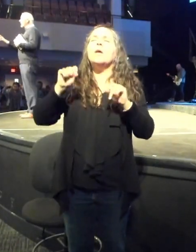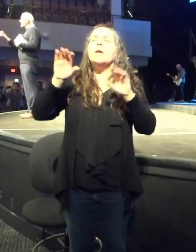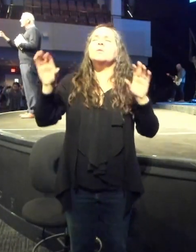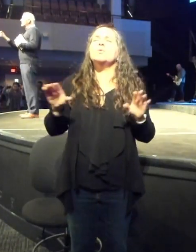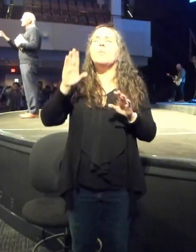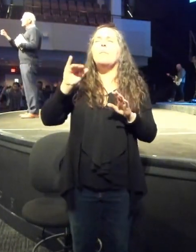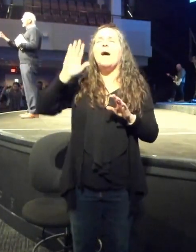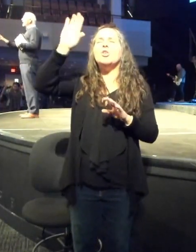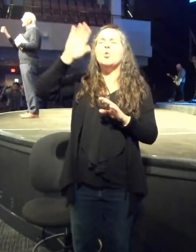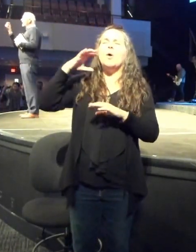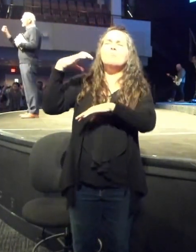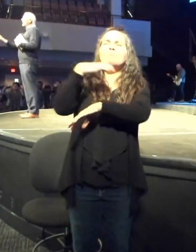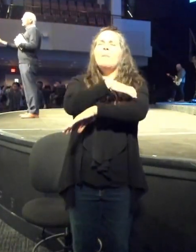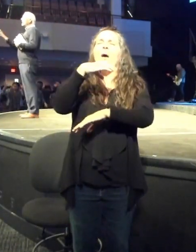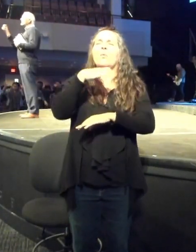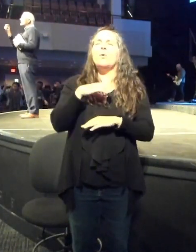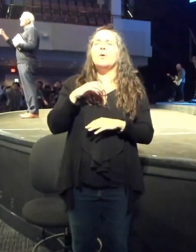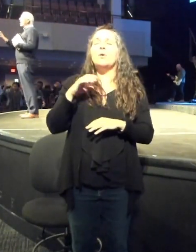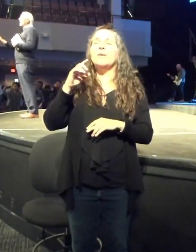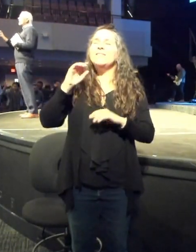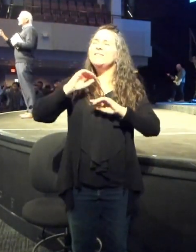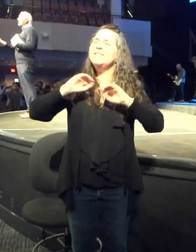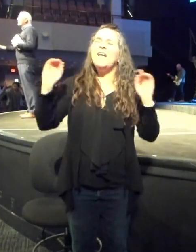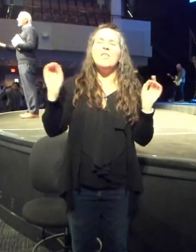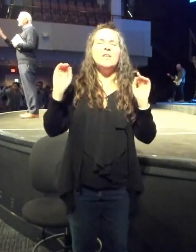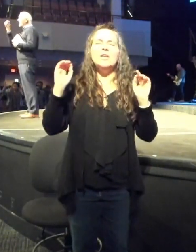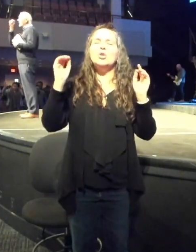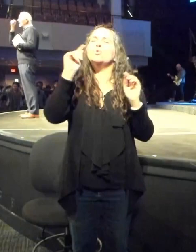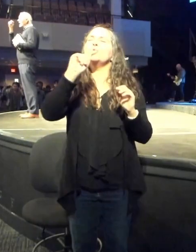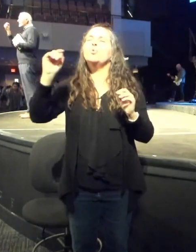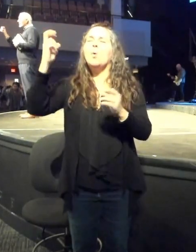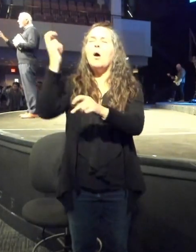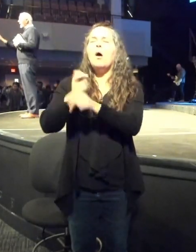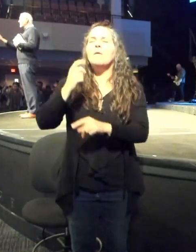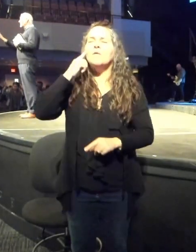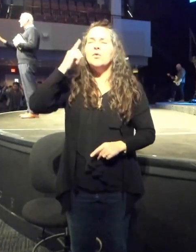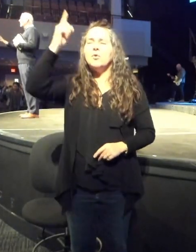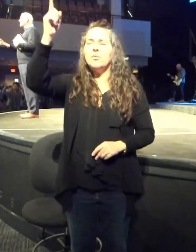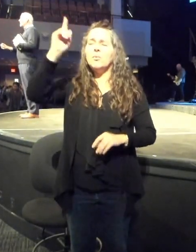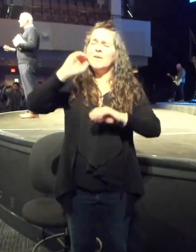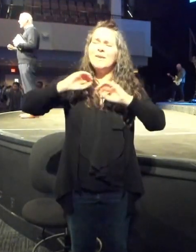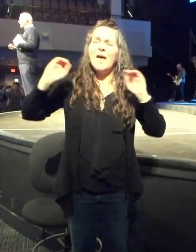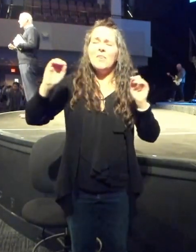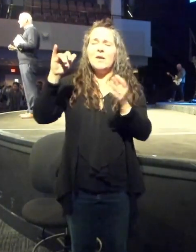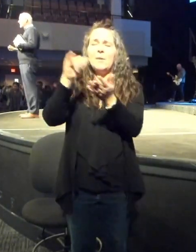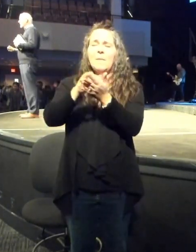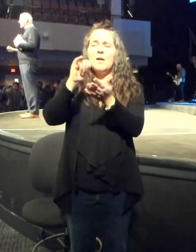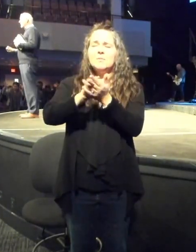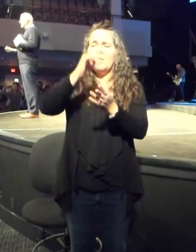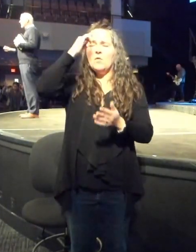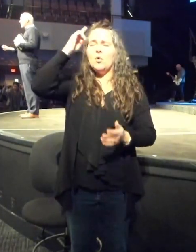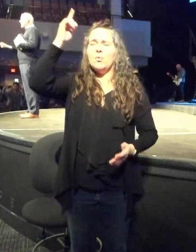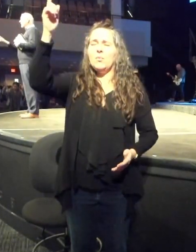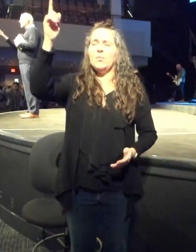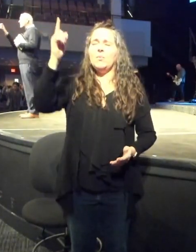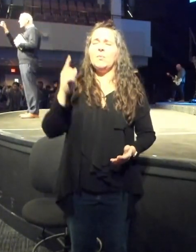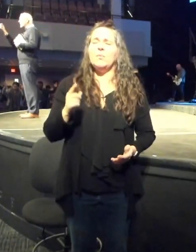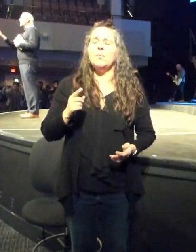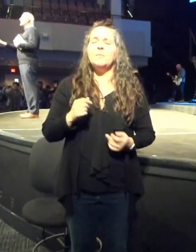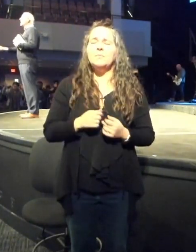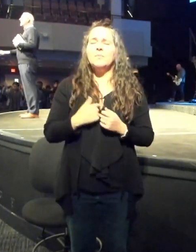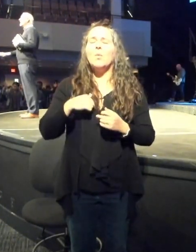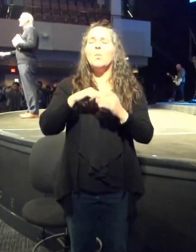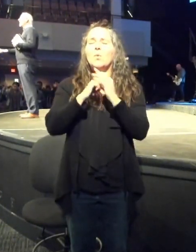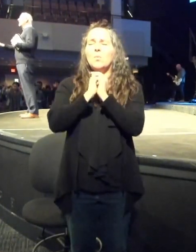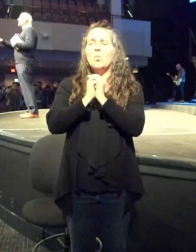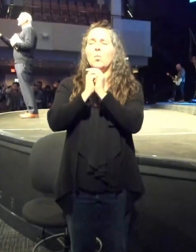the omnipotent God. Nothing is too hard for You. Nothing is impossible with You, Lord. We worship You